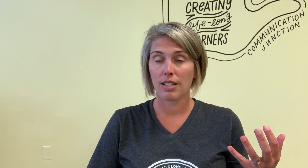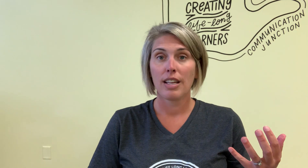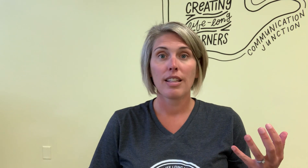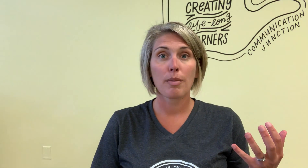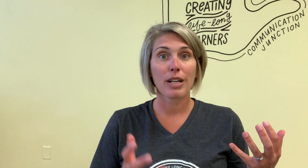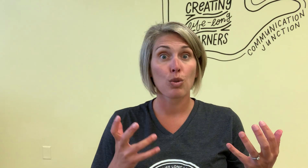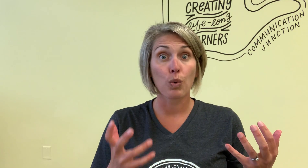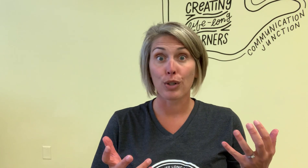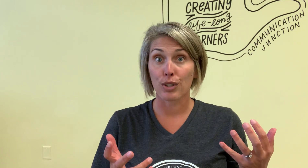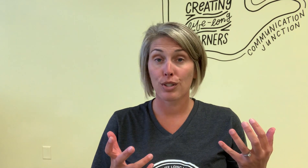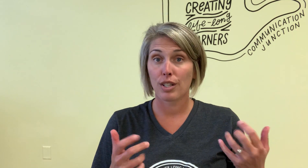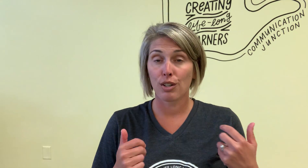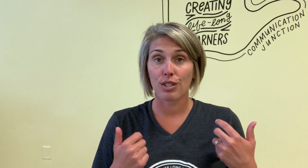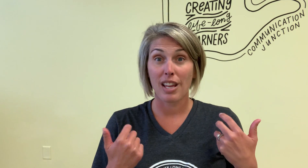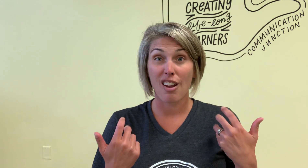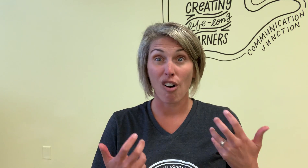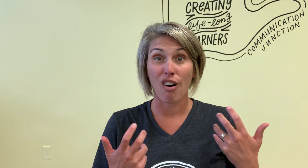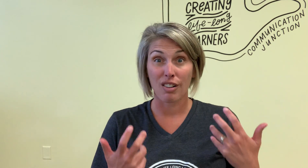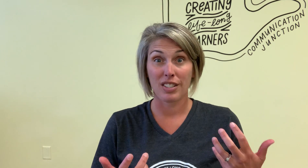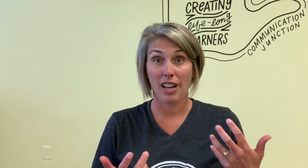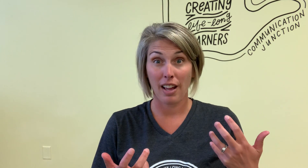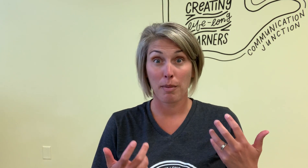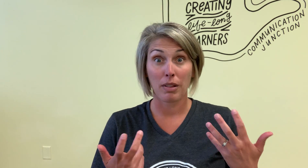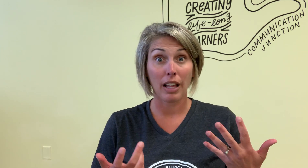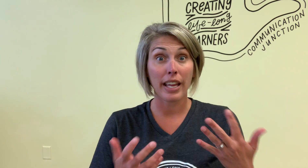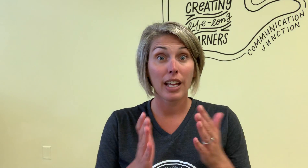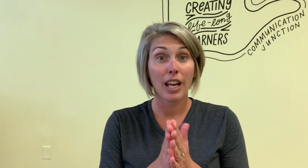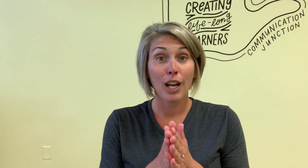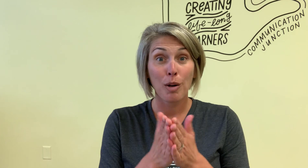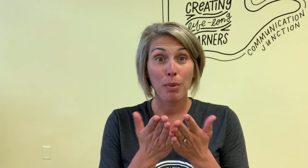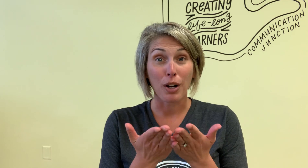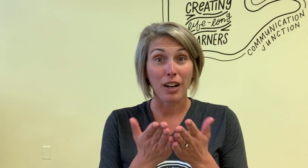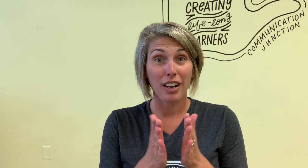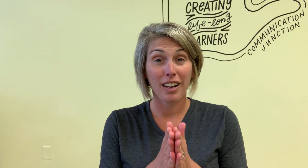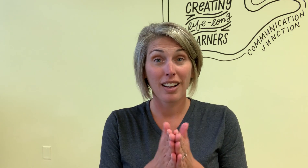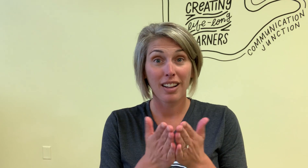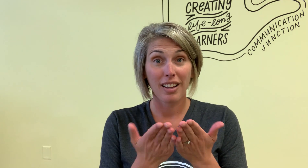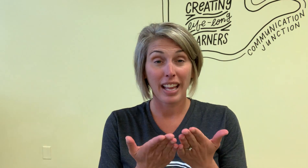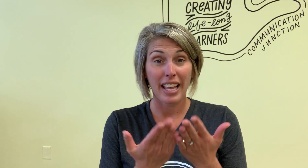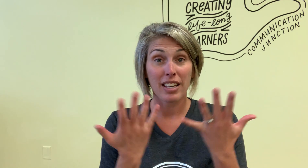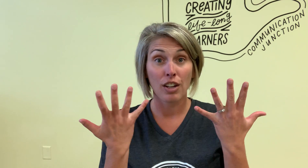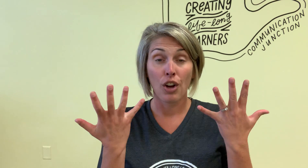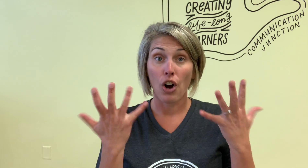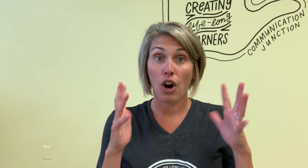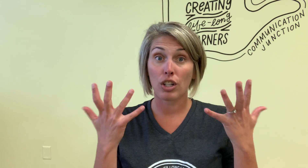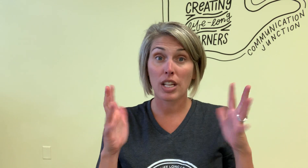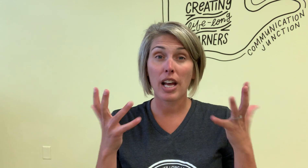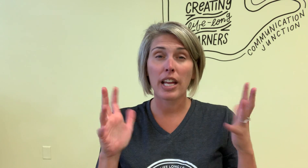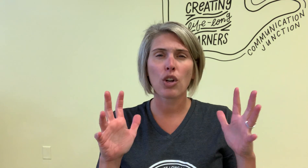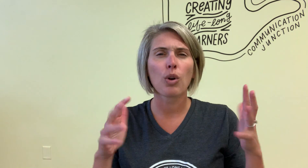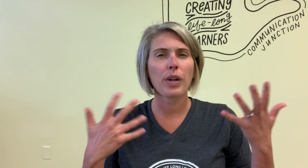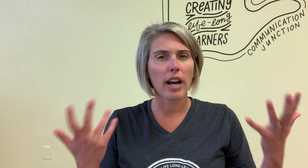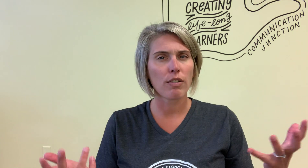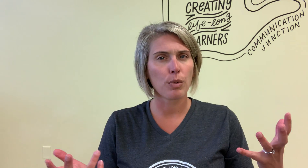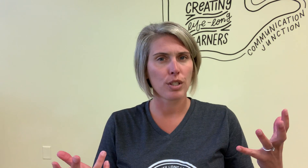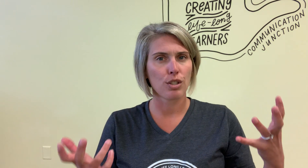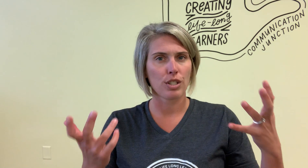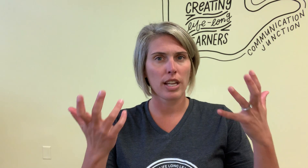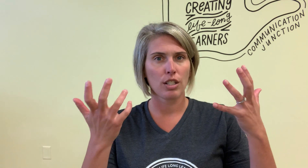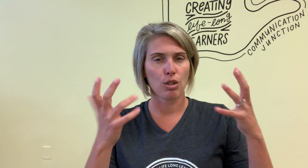that match words that you're saying all the time, like book and all done, or whatever words you're saying to